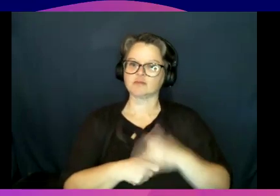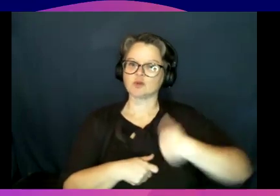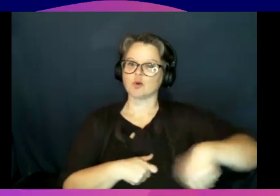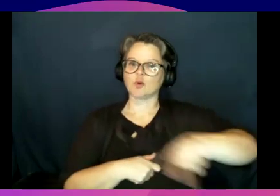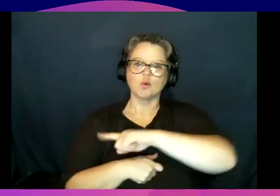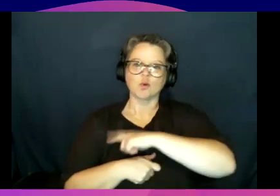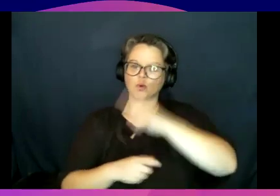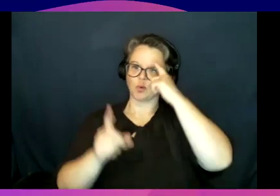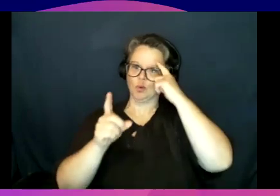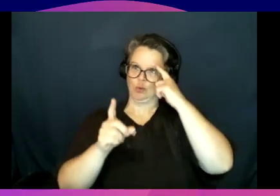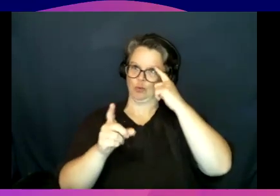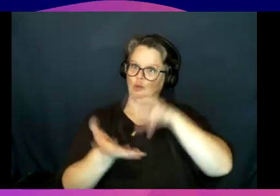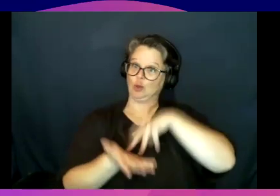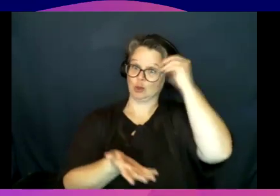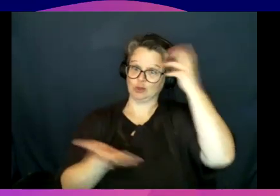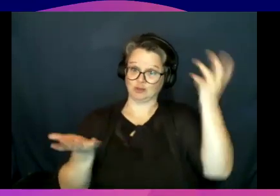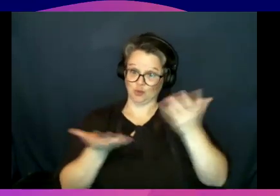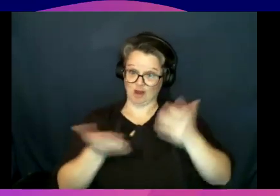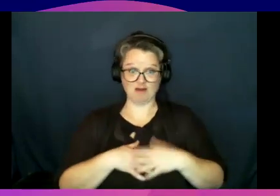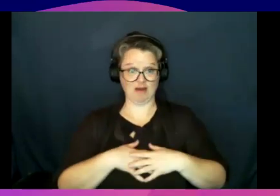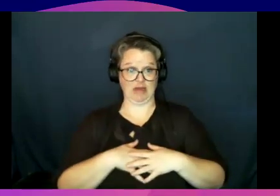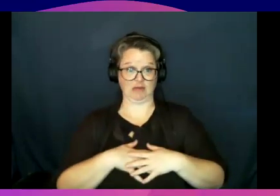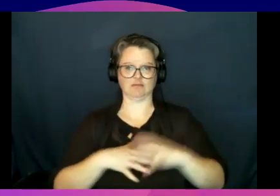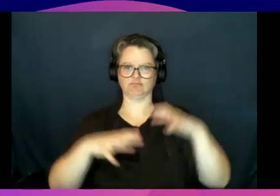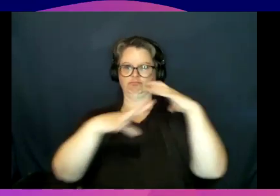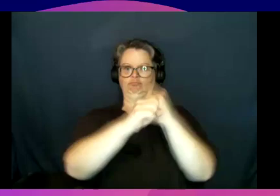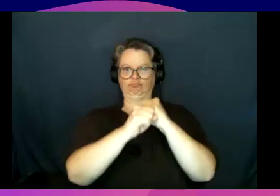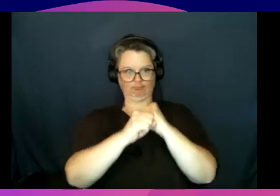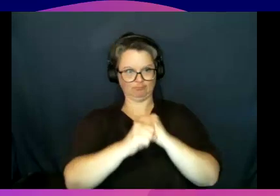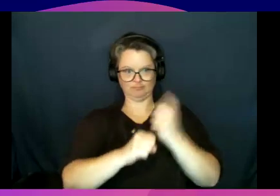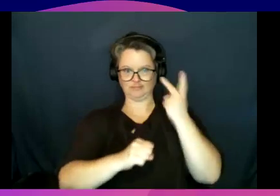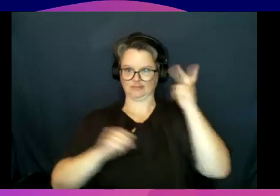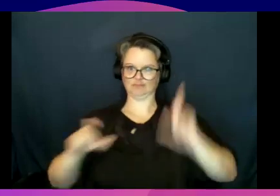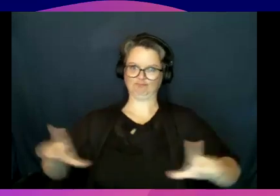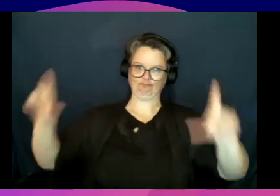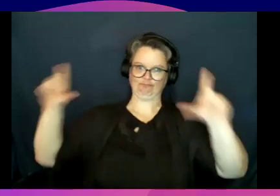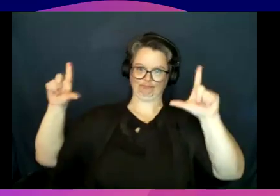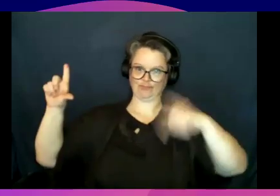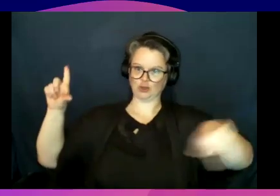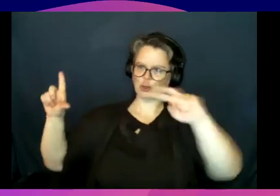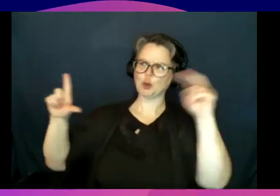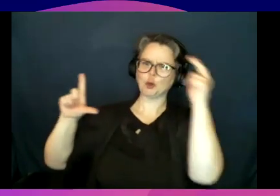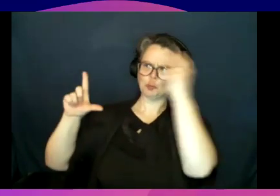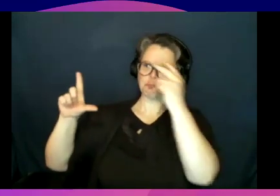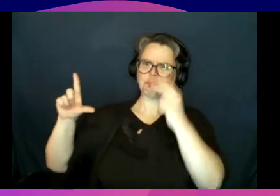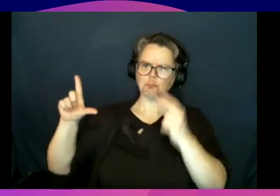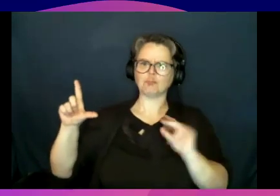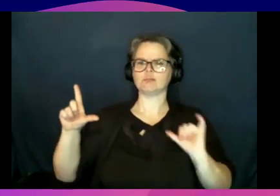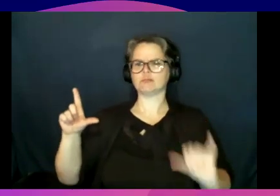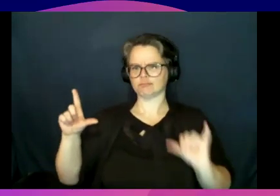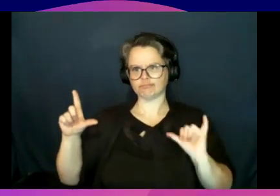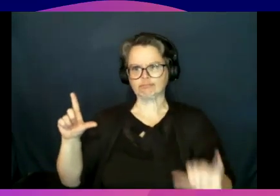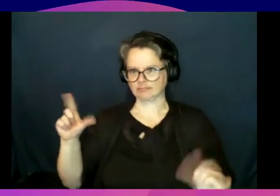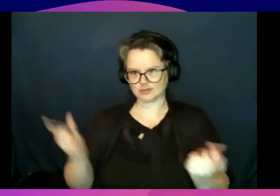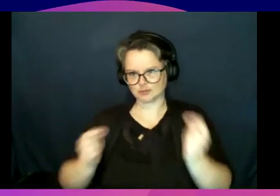us today who work in the sector, these findings will not be a surprise to you. I will briefly summarize a